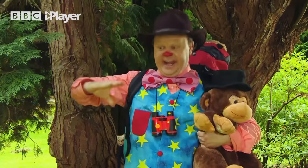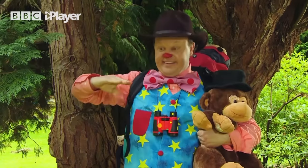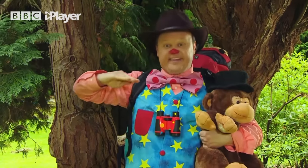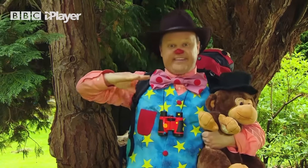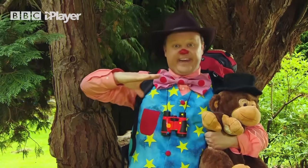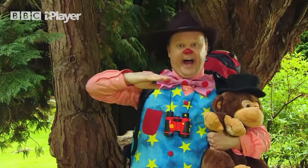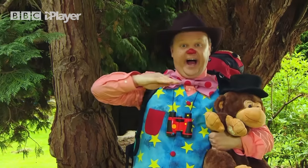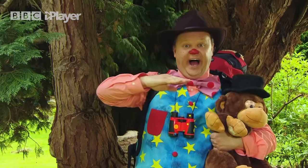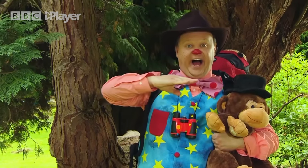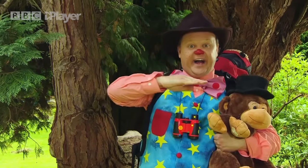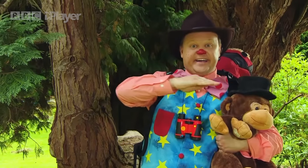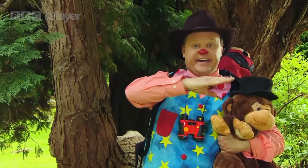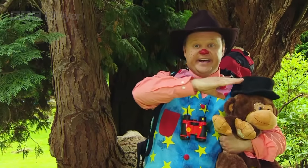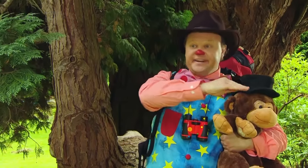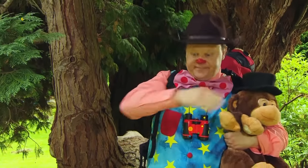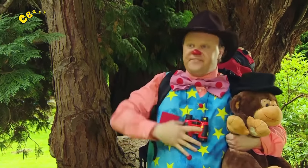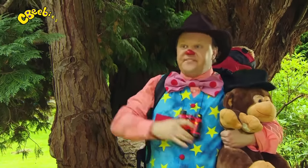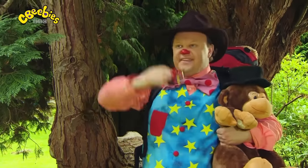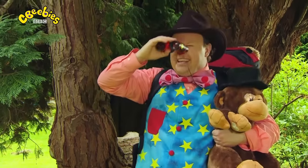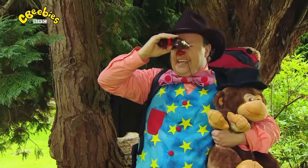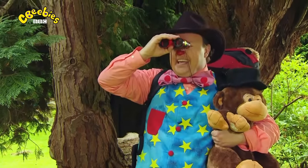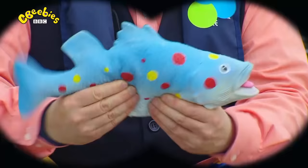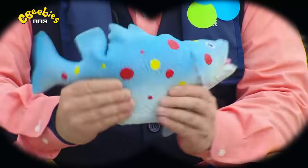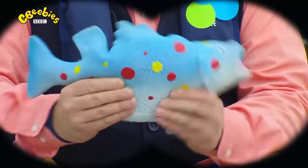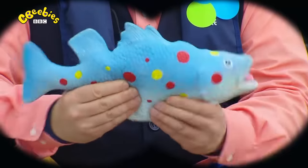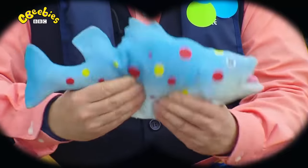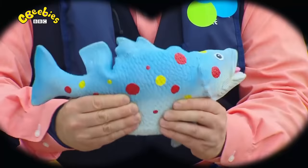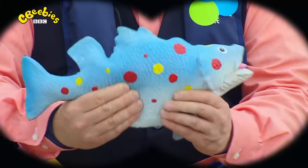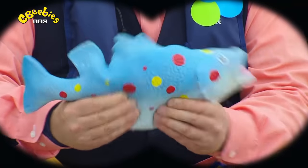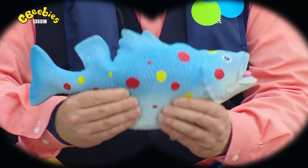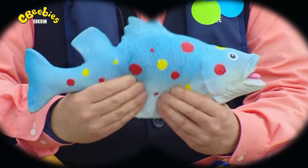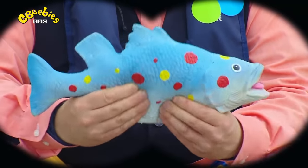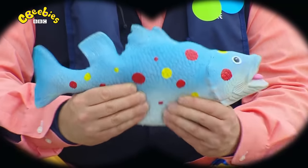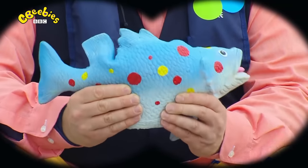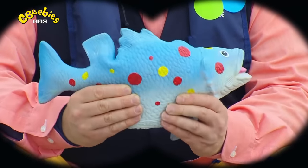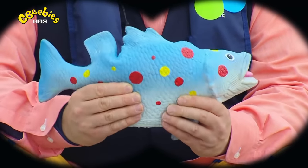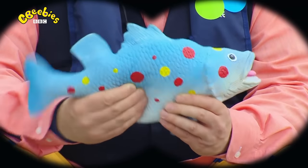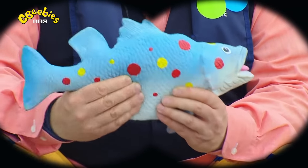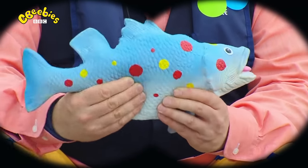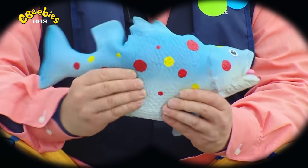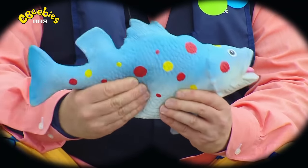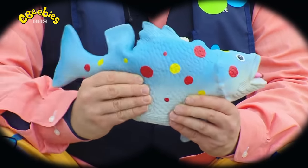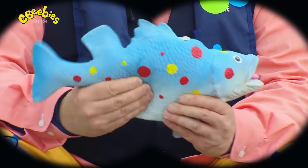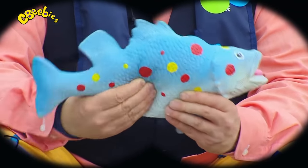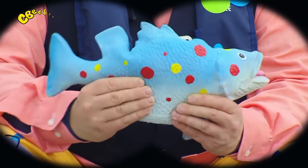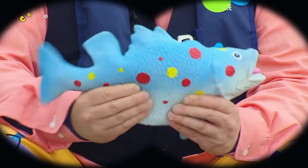it's a shark silly mr tumble that's not a shark it's one of fishermen tumble's